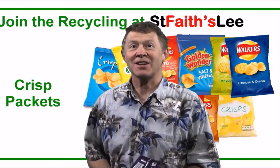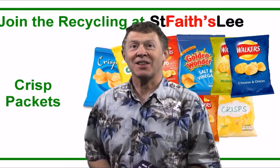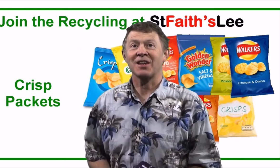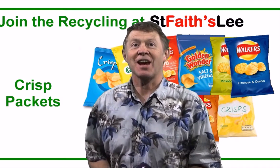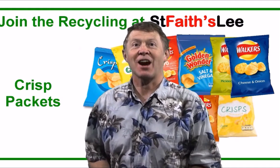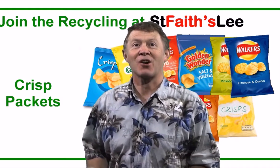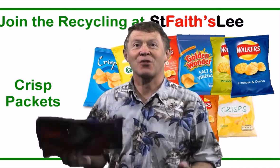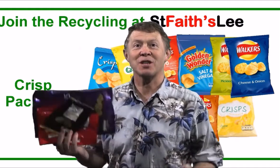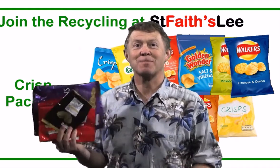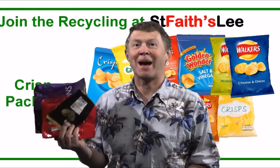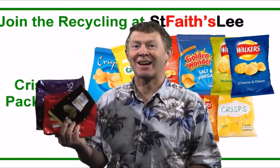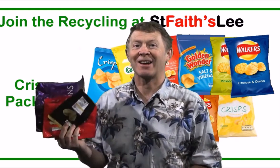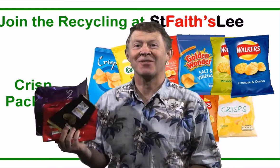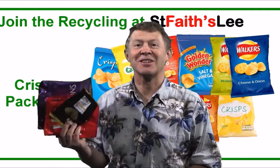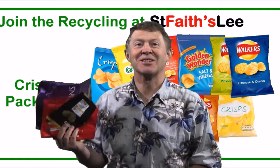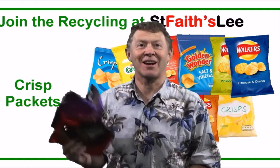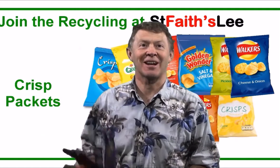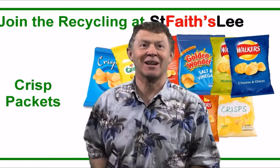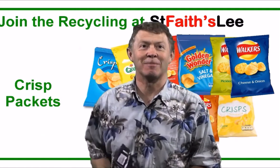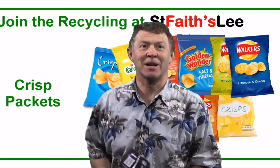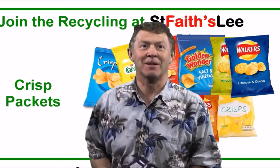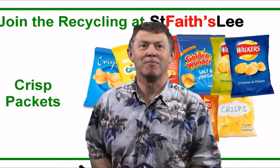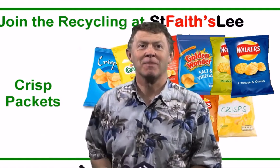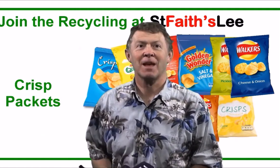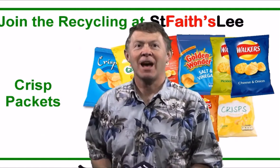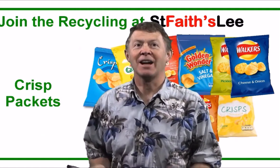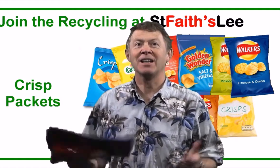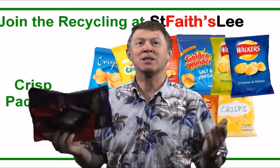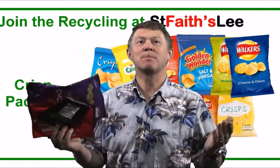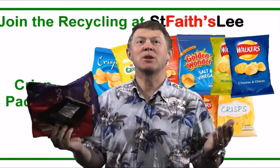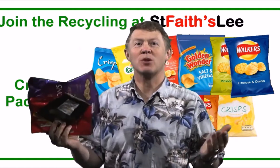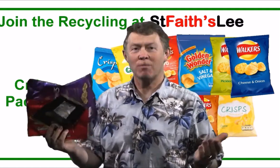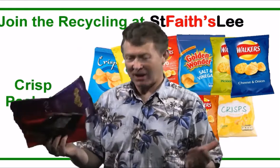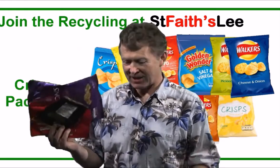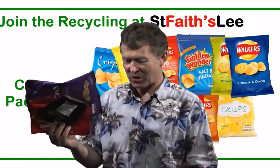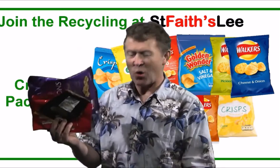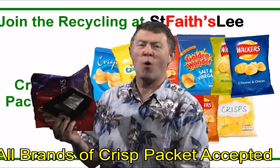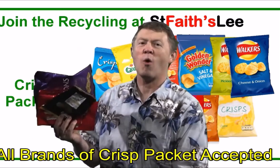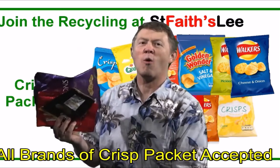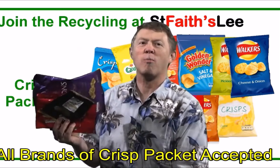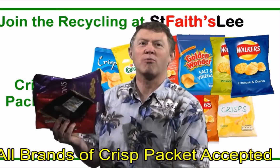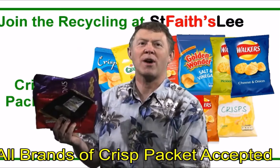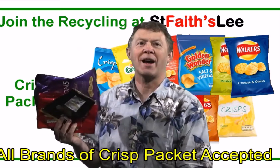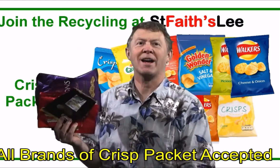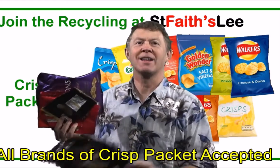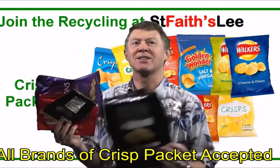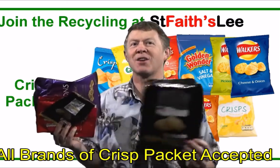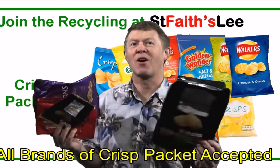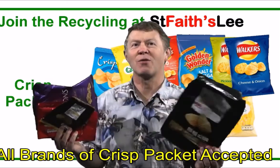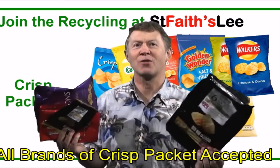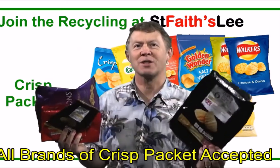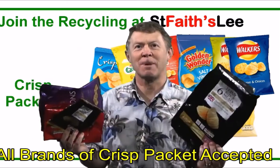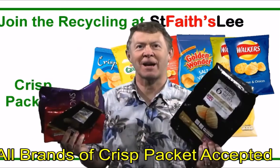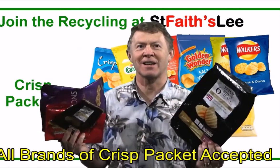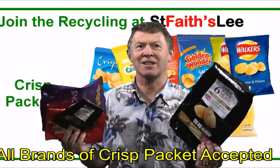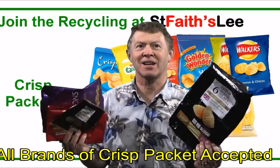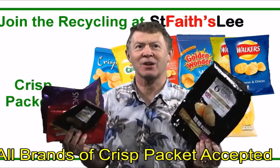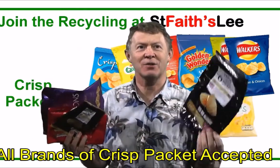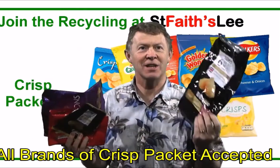the crisp packet recycling bin. And in this bin you can place all brands of crisp packets, including